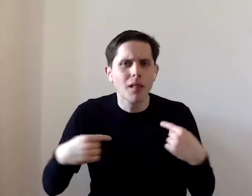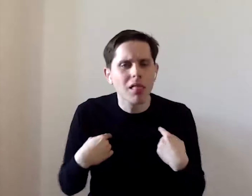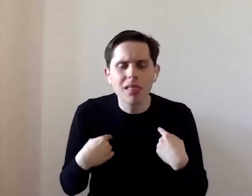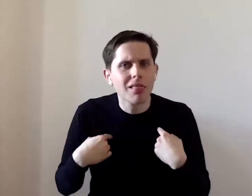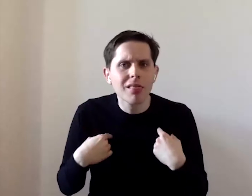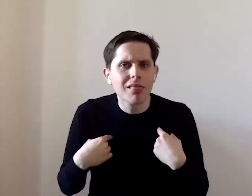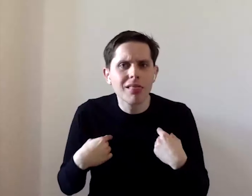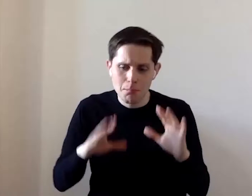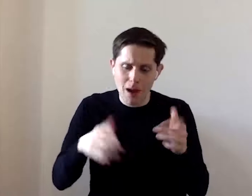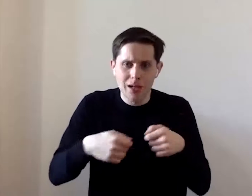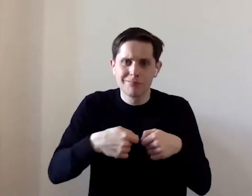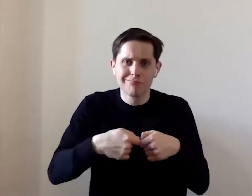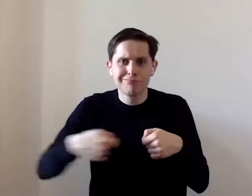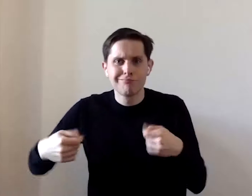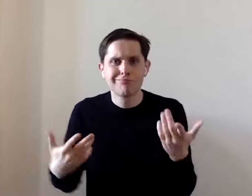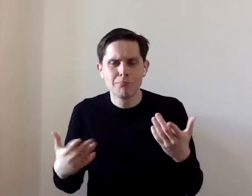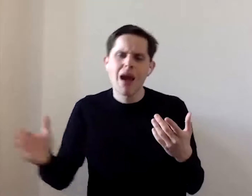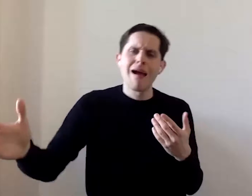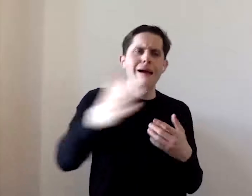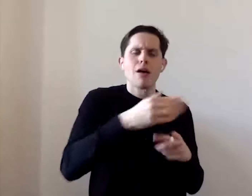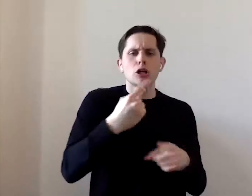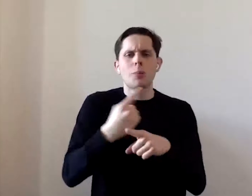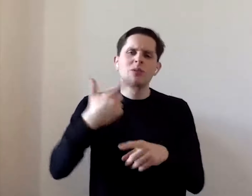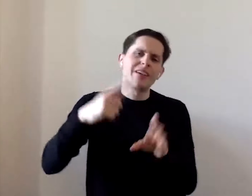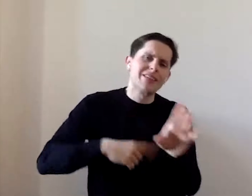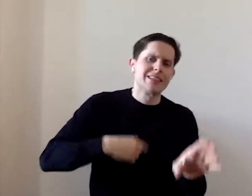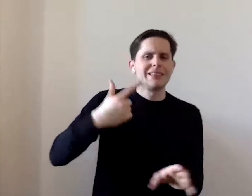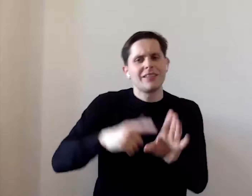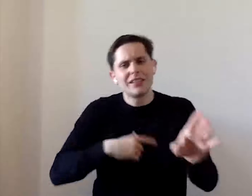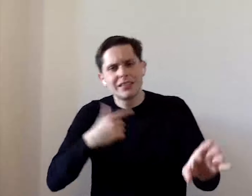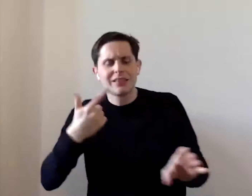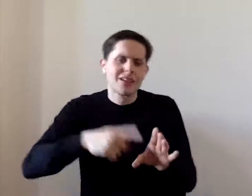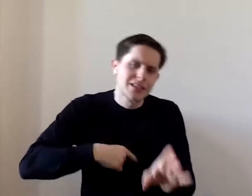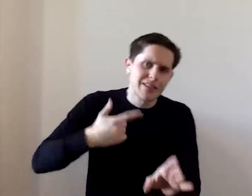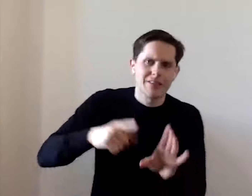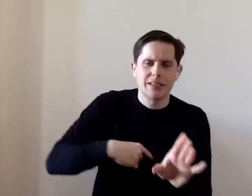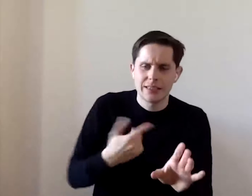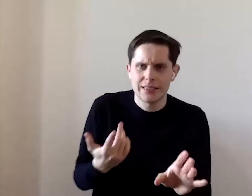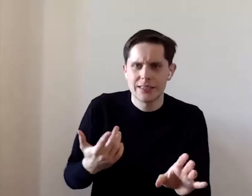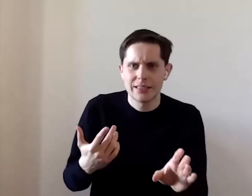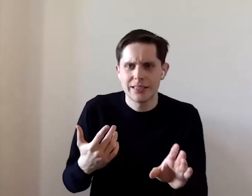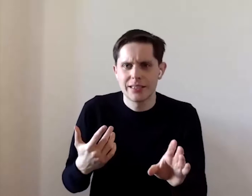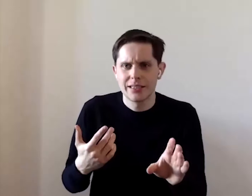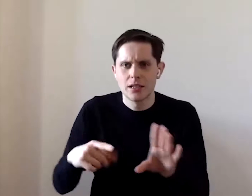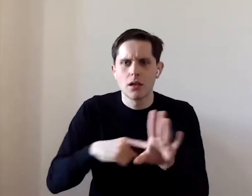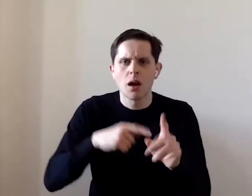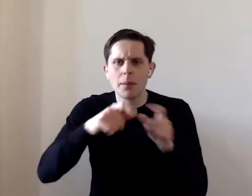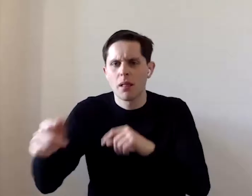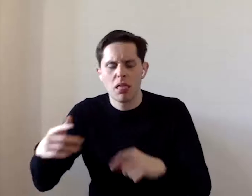those 2 years to that length, I'm not going to be an architect in that 7 year window that people talk